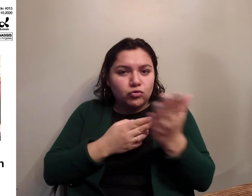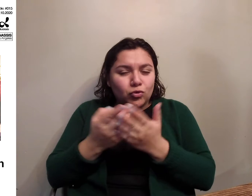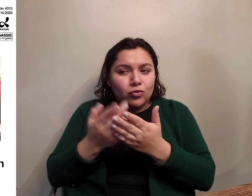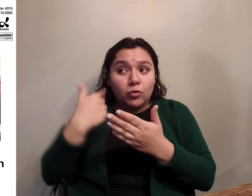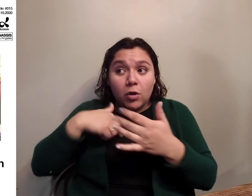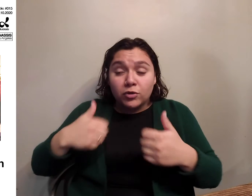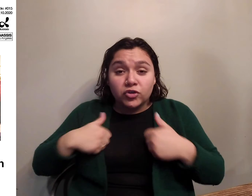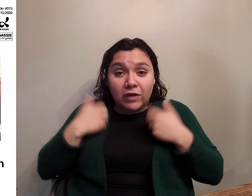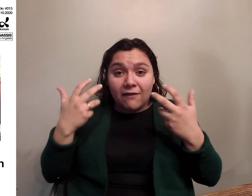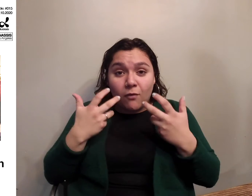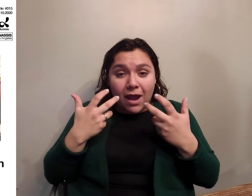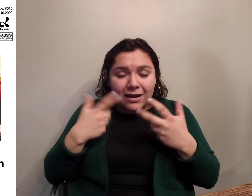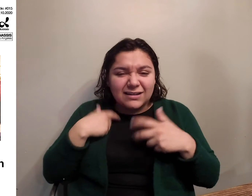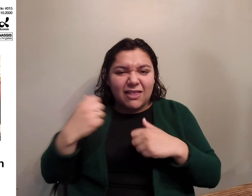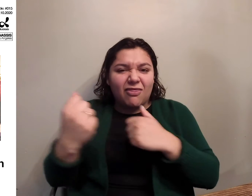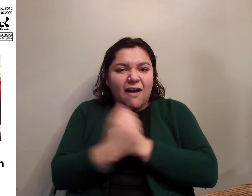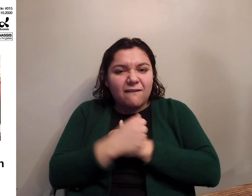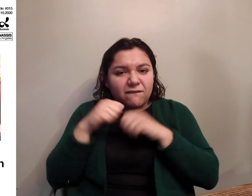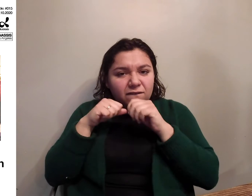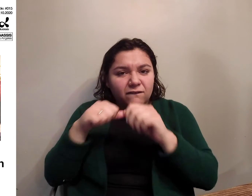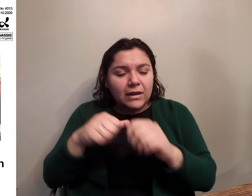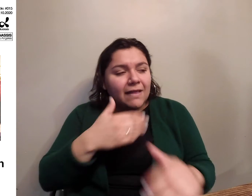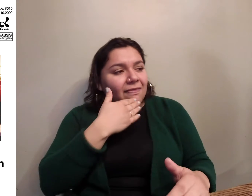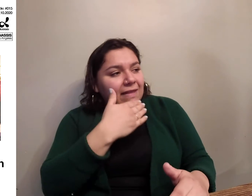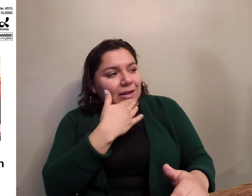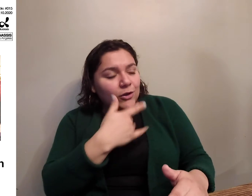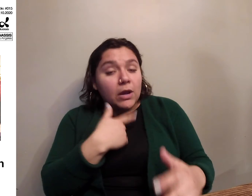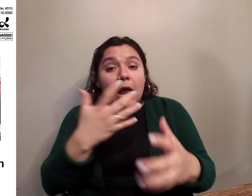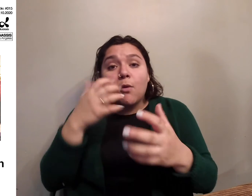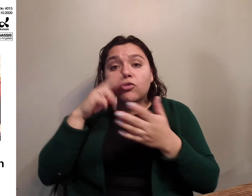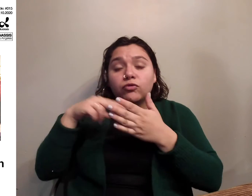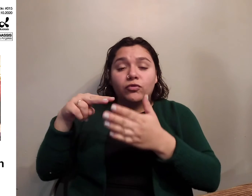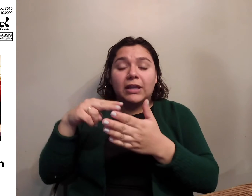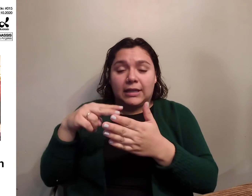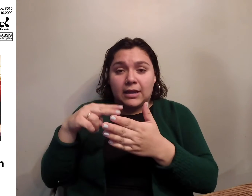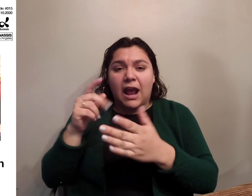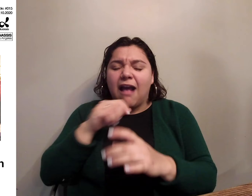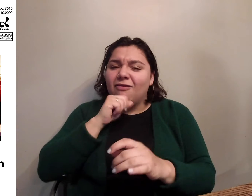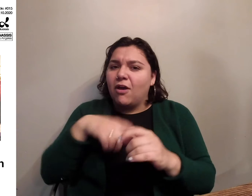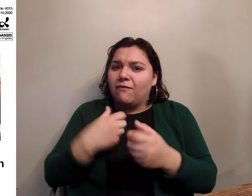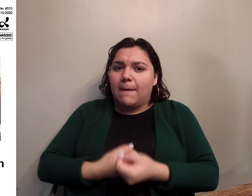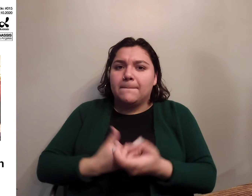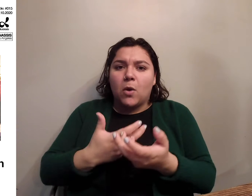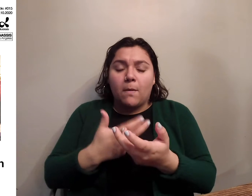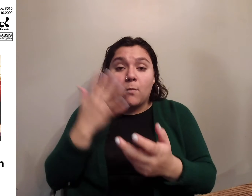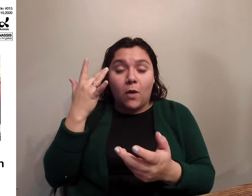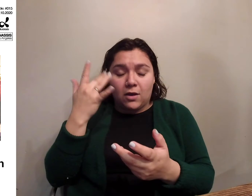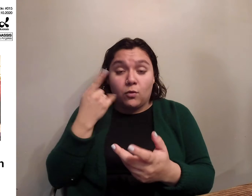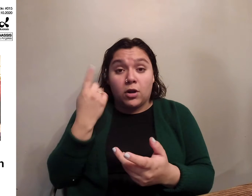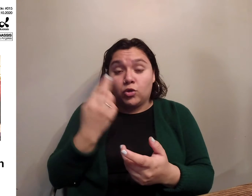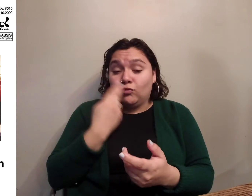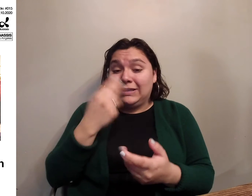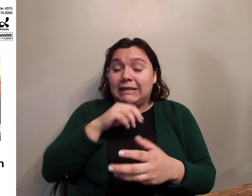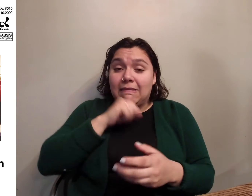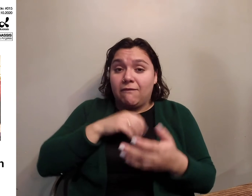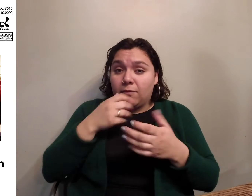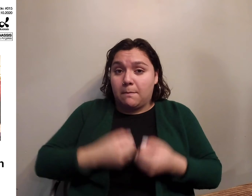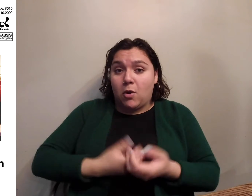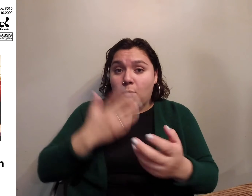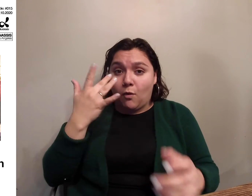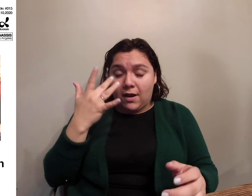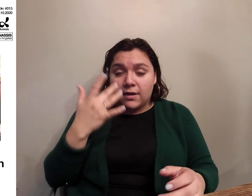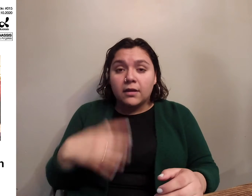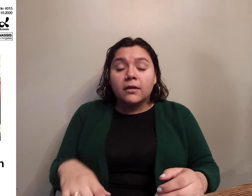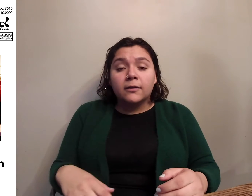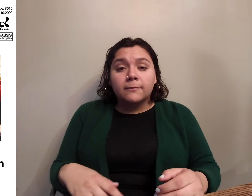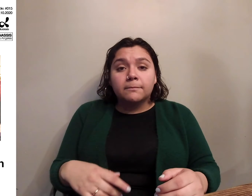love. Thank you. And one of the reasons I love that poem so much is because Larkin himself was a